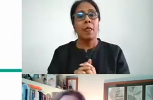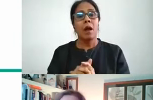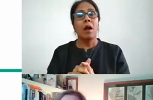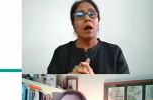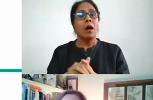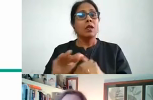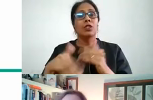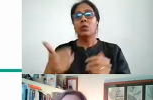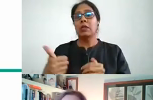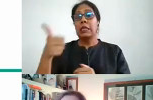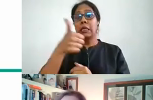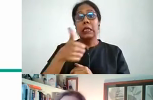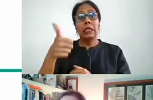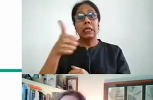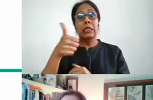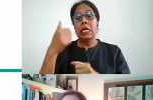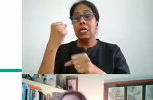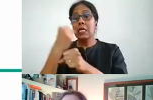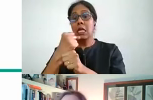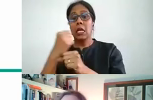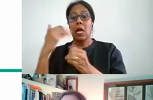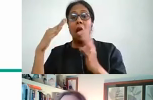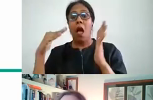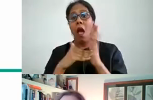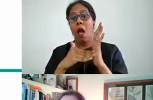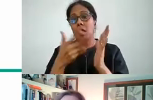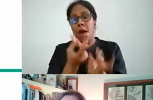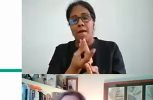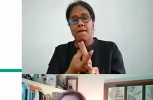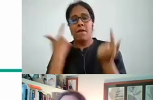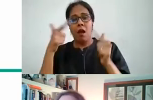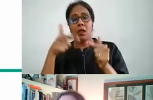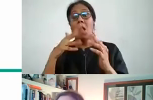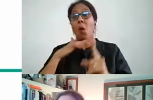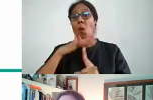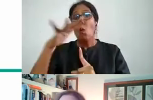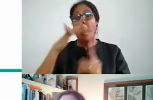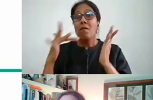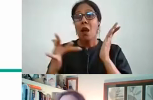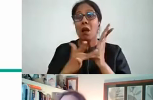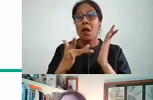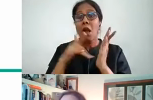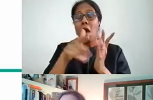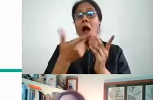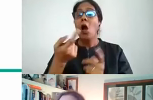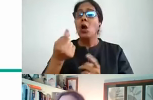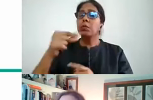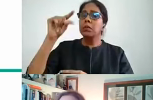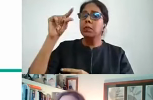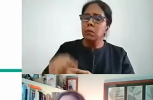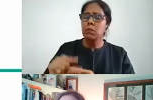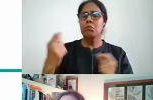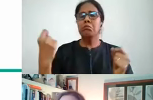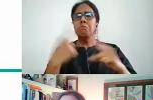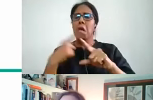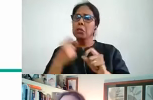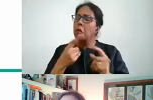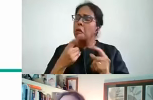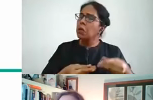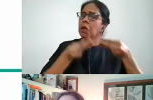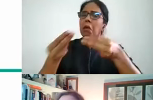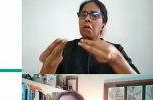So, again, another band where Wi-Fi technology can provide cost-effective features and capabilities.